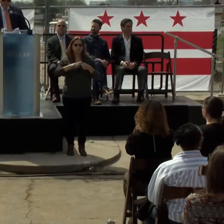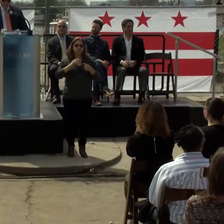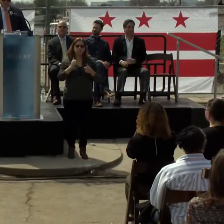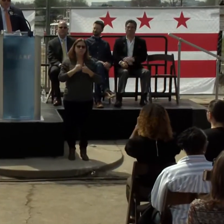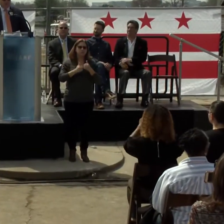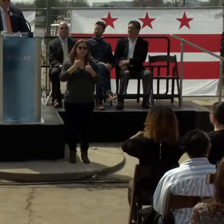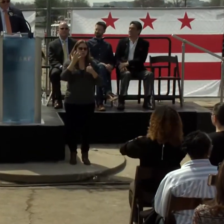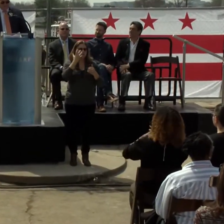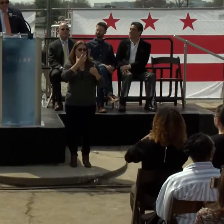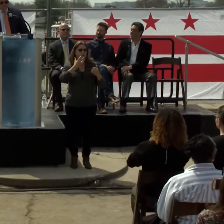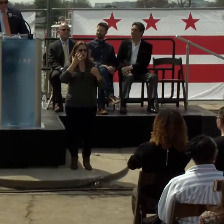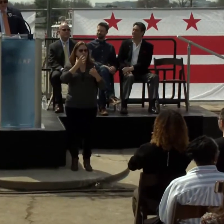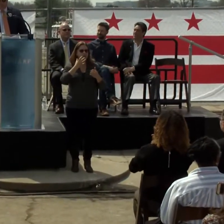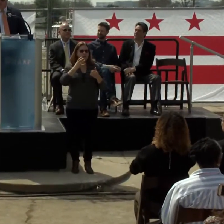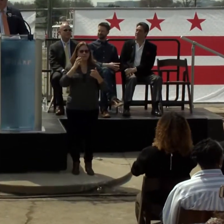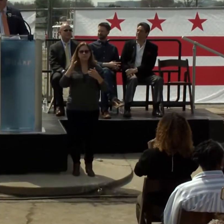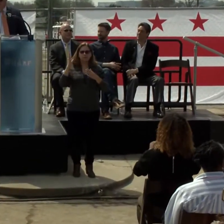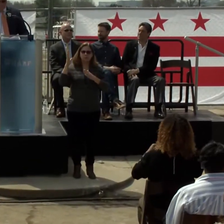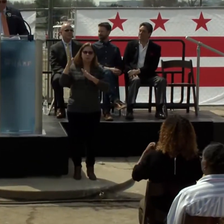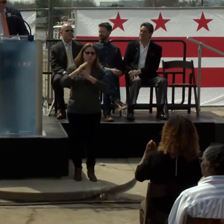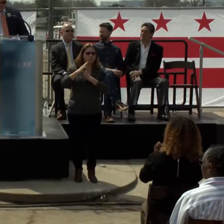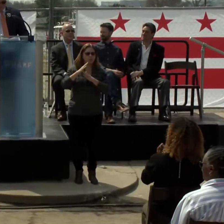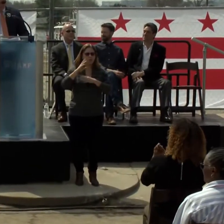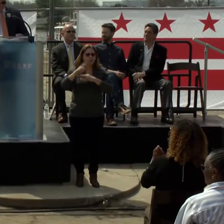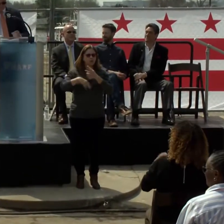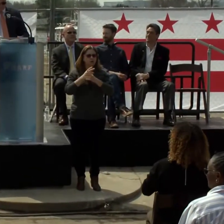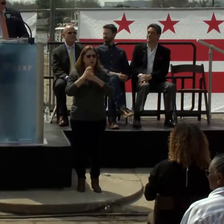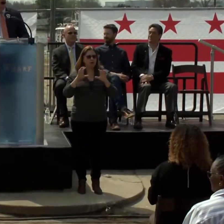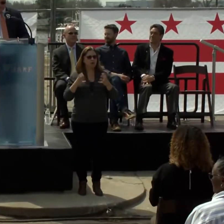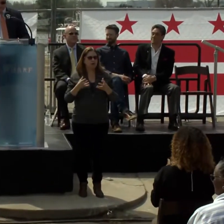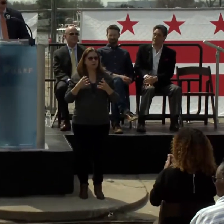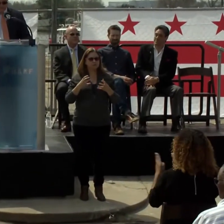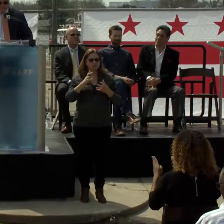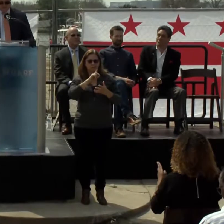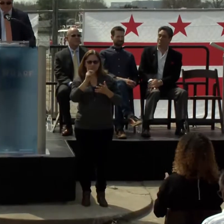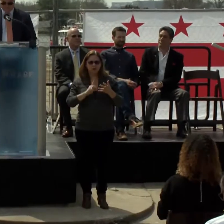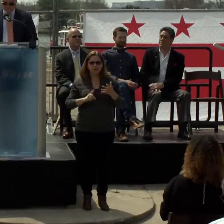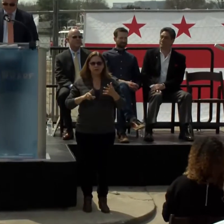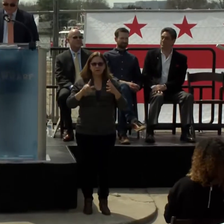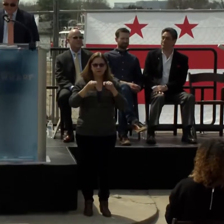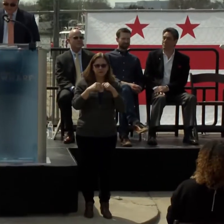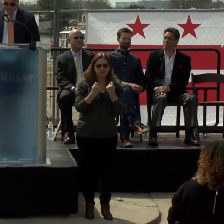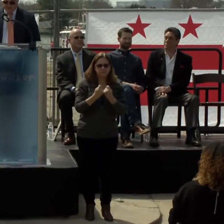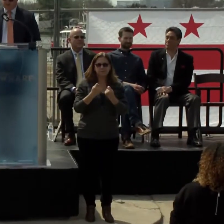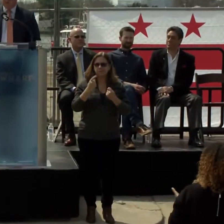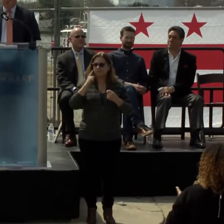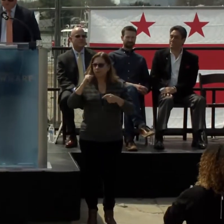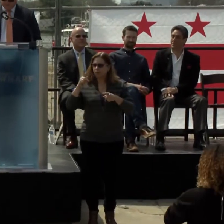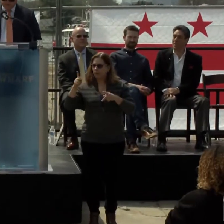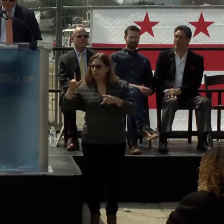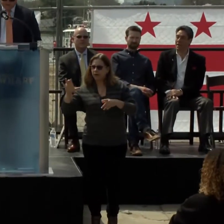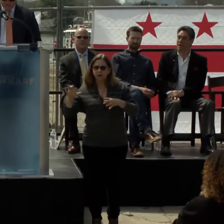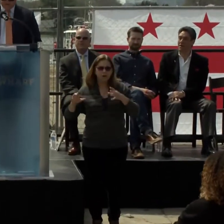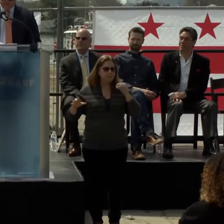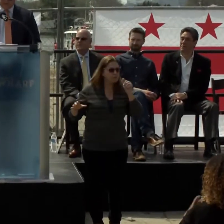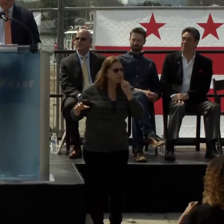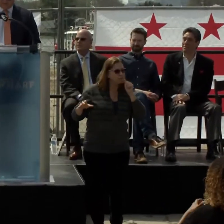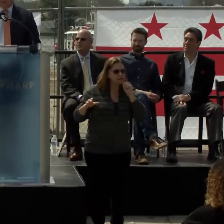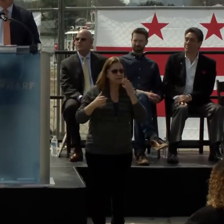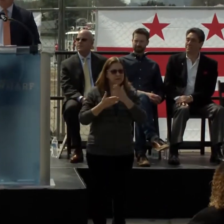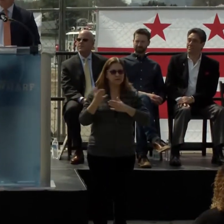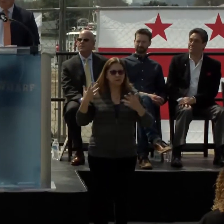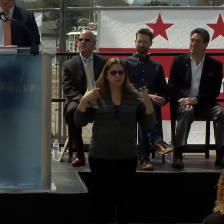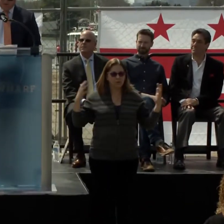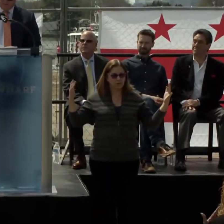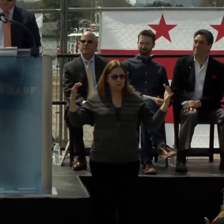world-class team, including our partners, both public and private. As we gather for this event, we rededicate ourselves